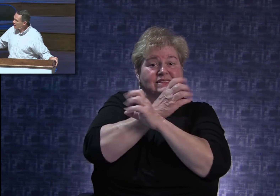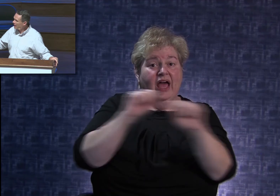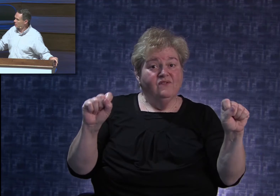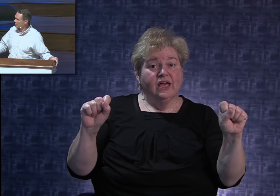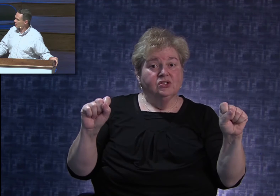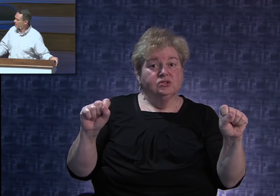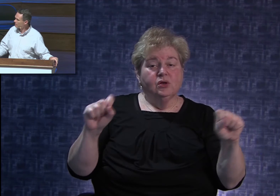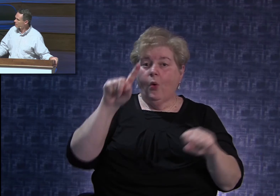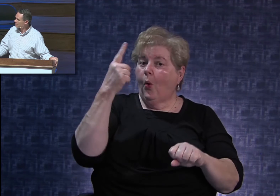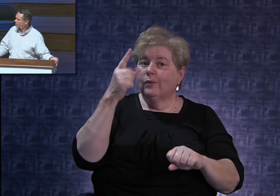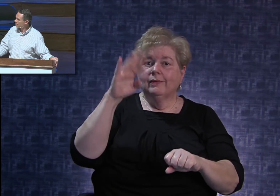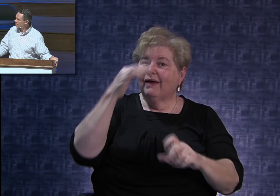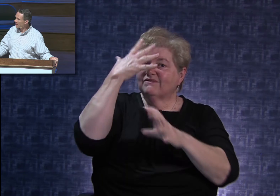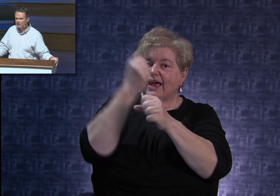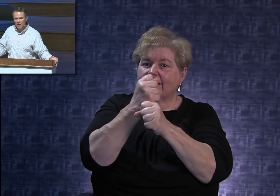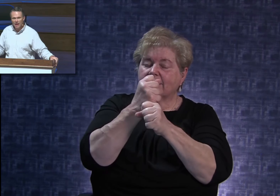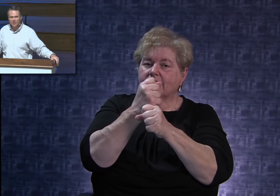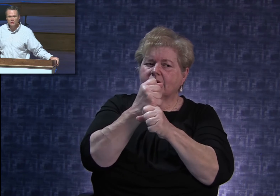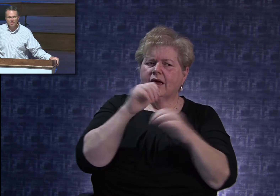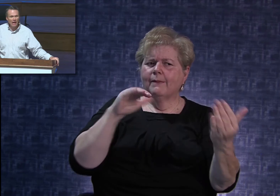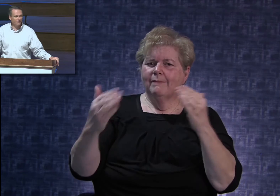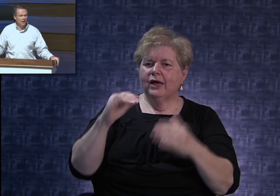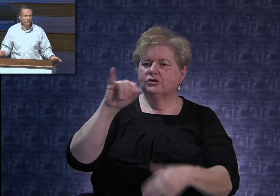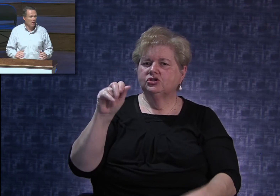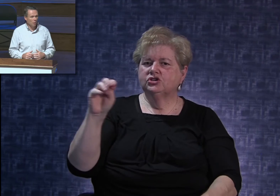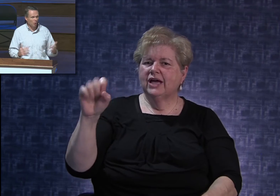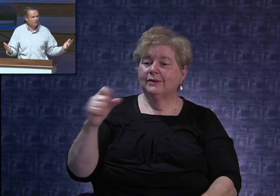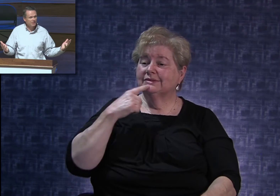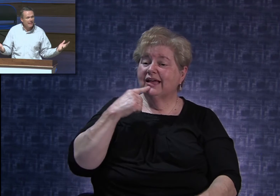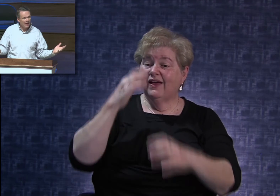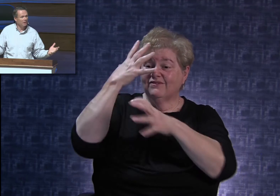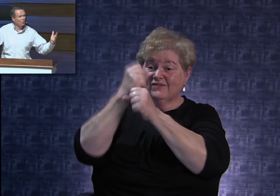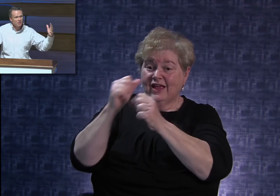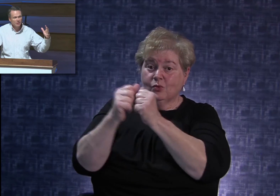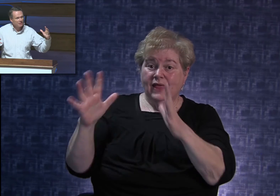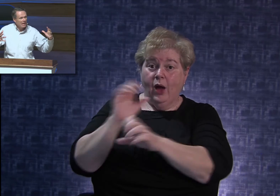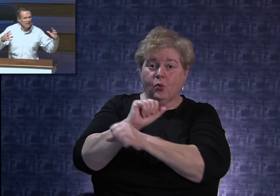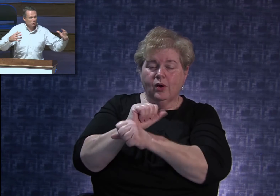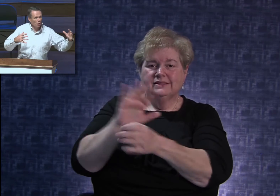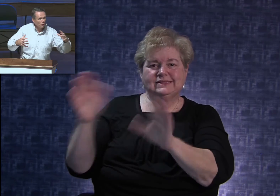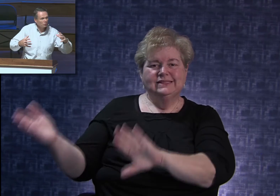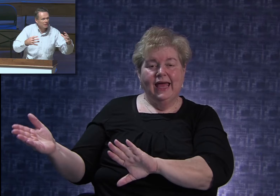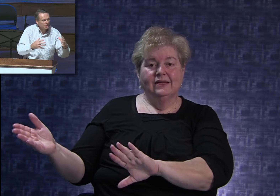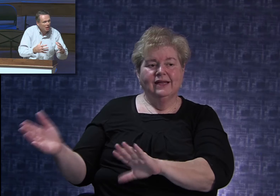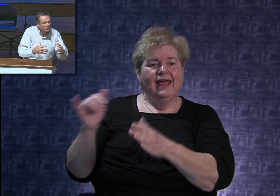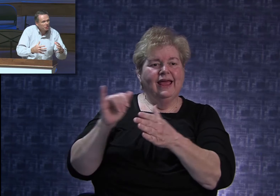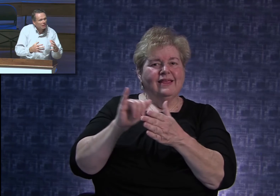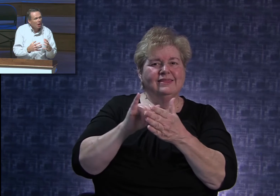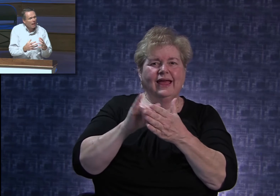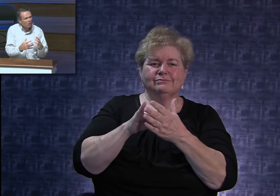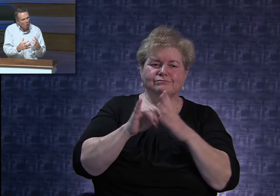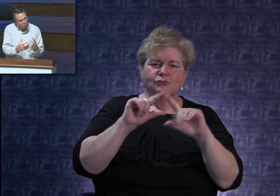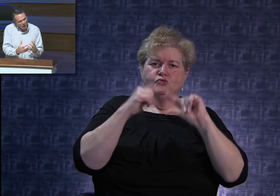book of James, that says that faith without works is dead. And there was this internal